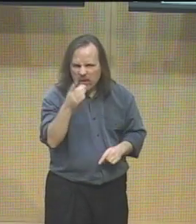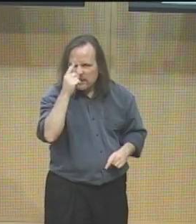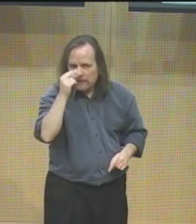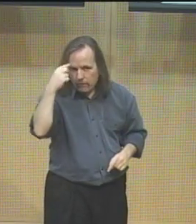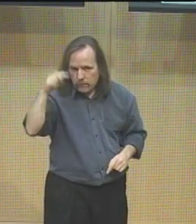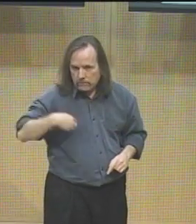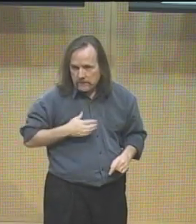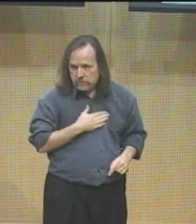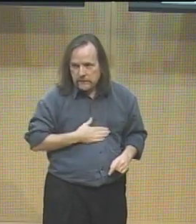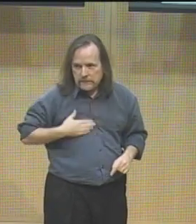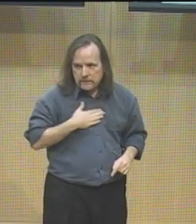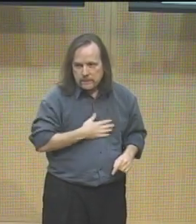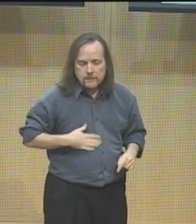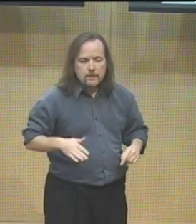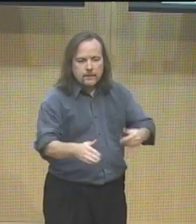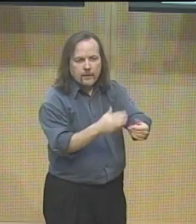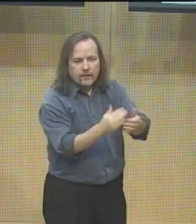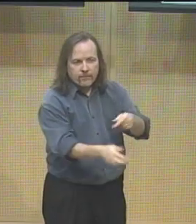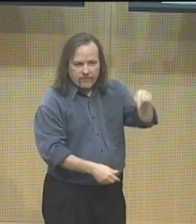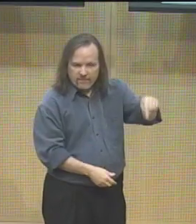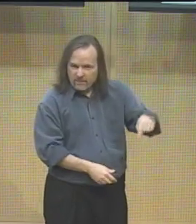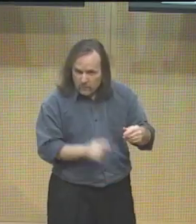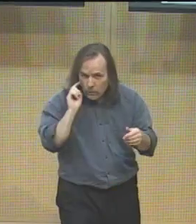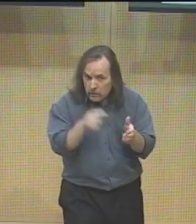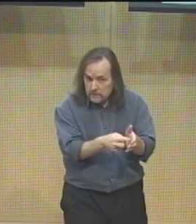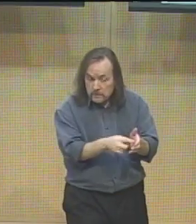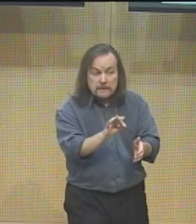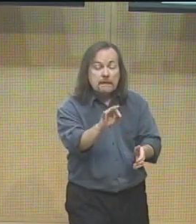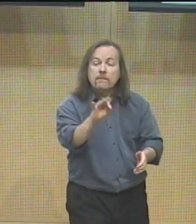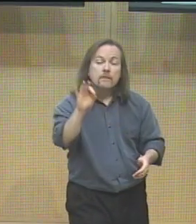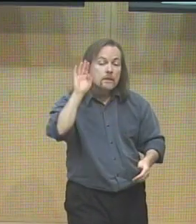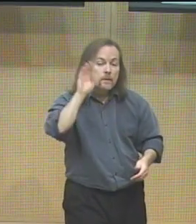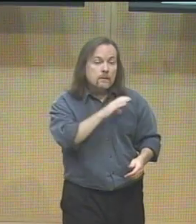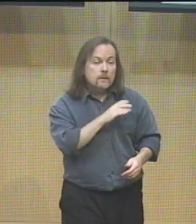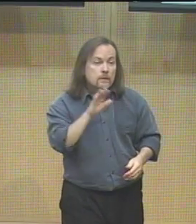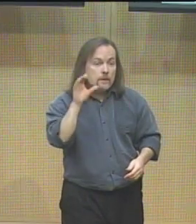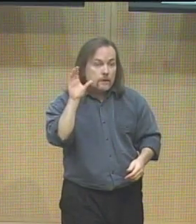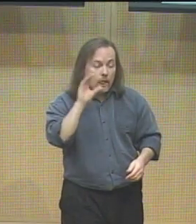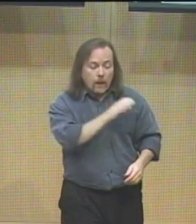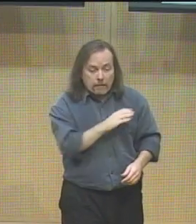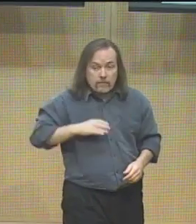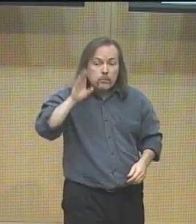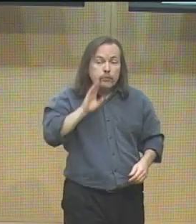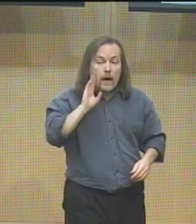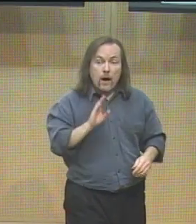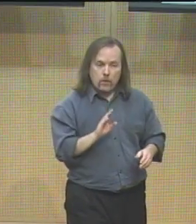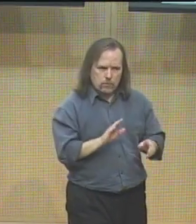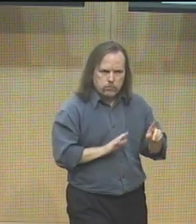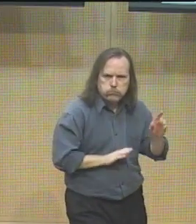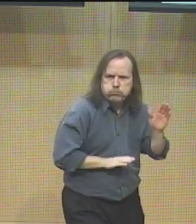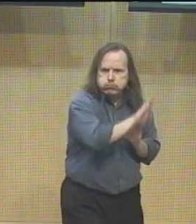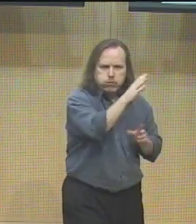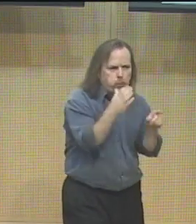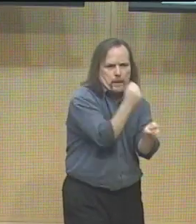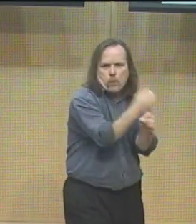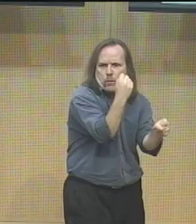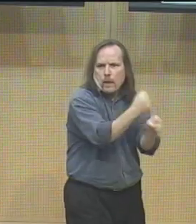the Cleveland Browns are just stinking this year, and you can tell Dino that I said that. Their tickets are worthless. But